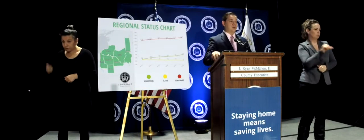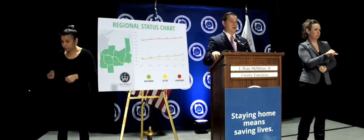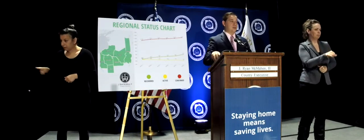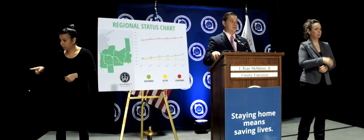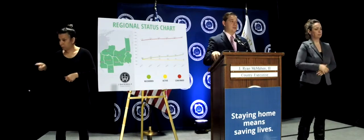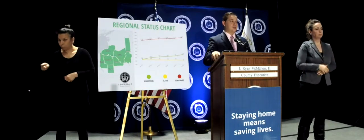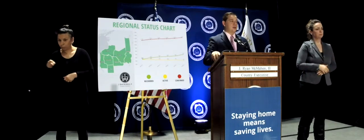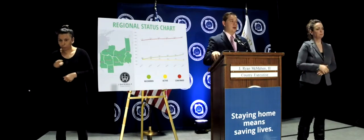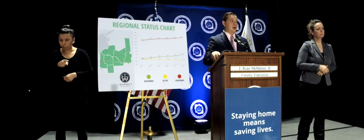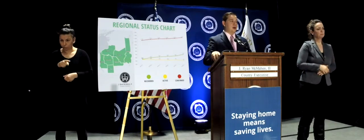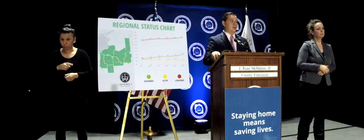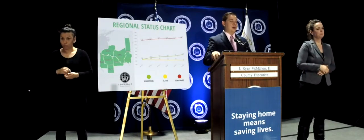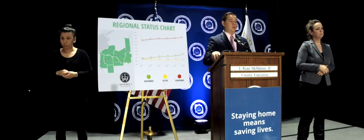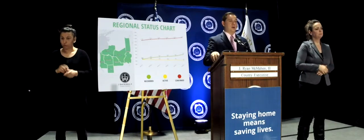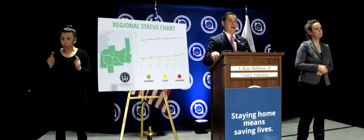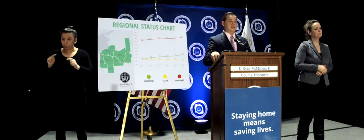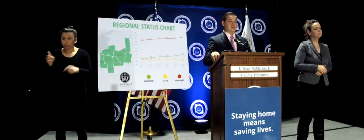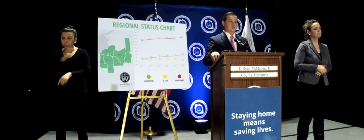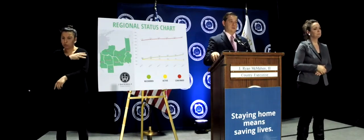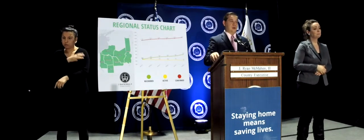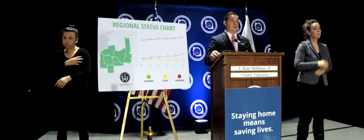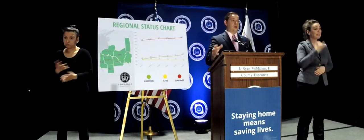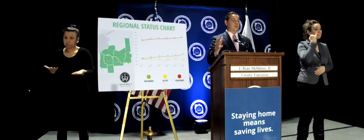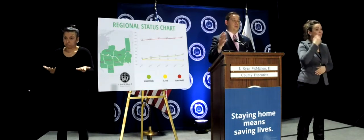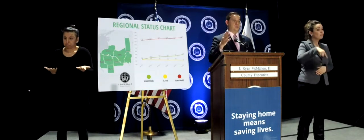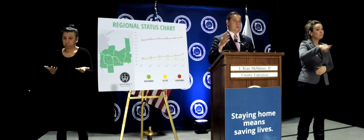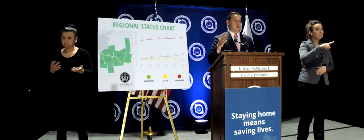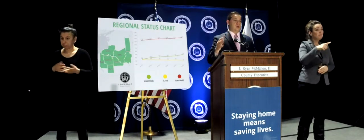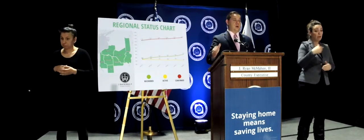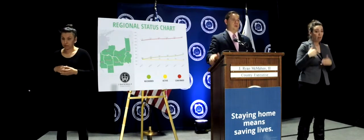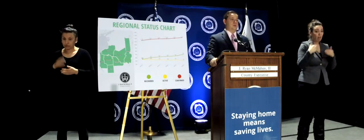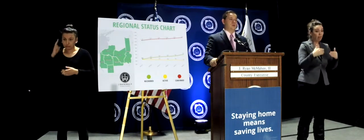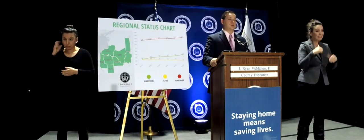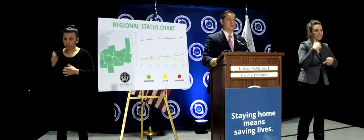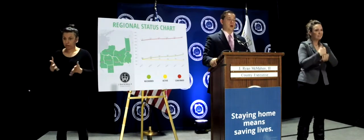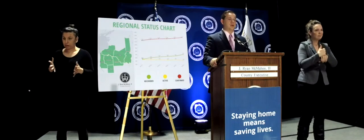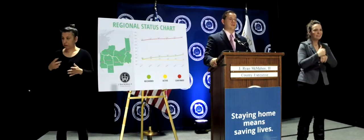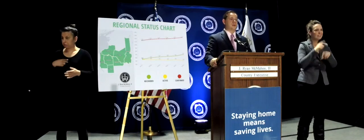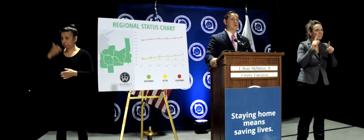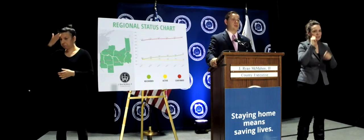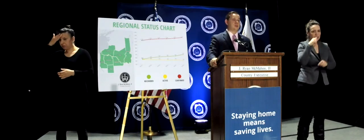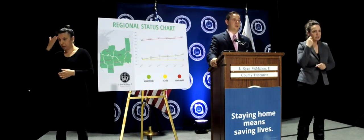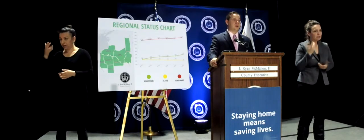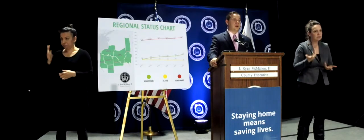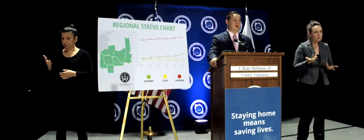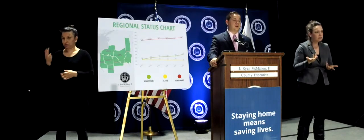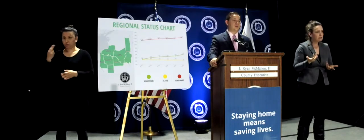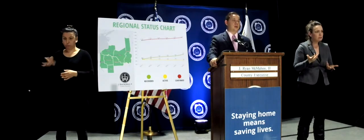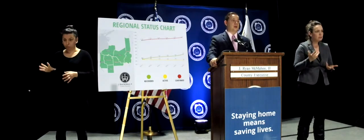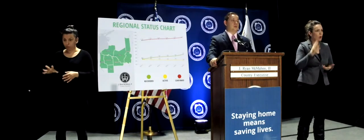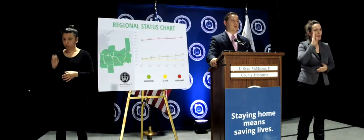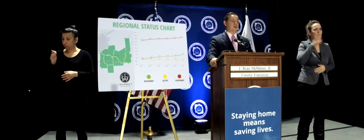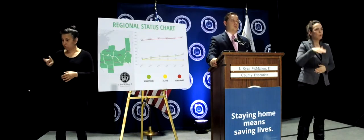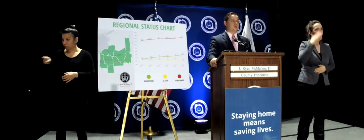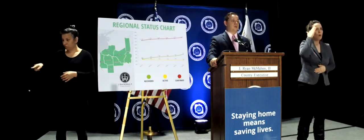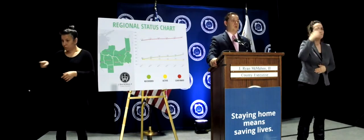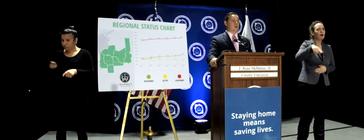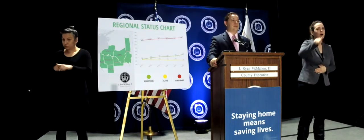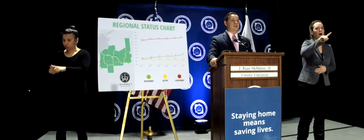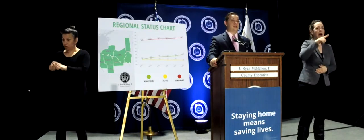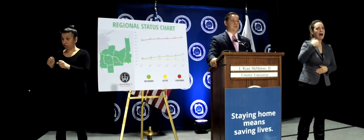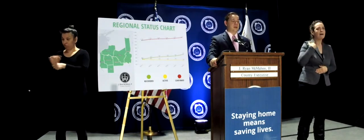tested anyways, that were positive. Now we're able to do our isolation, look at